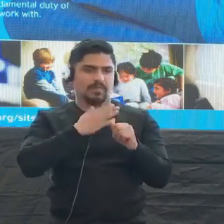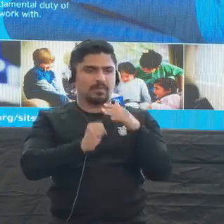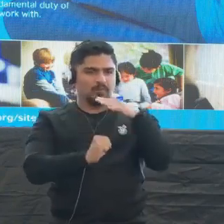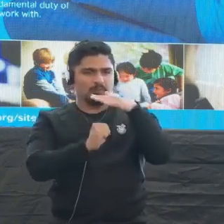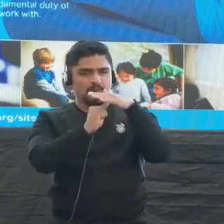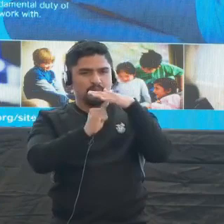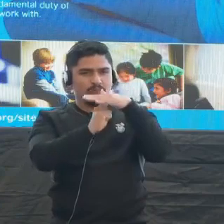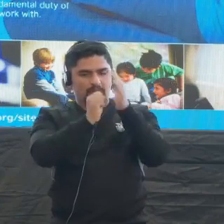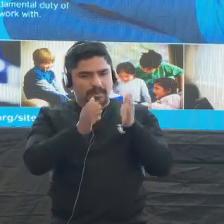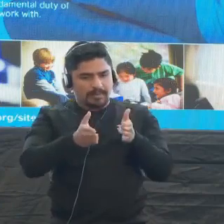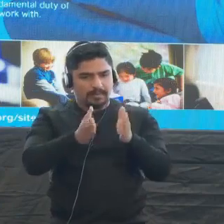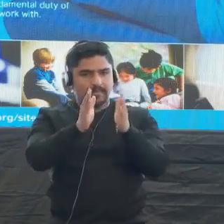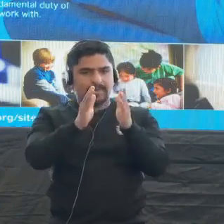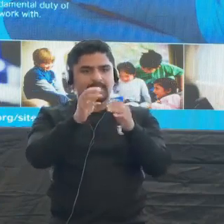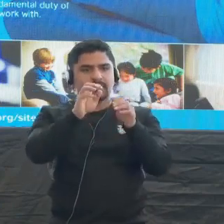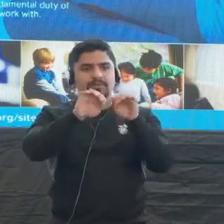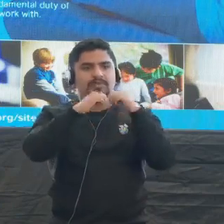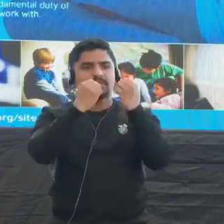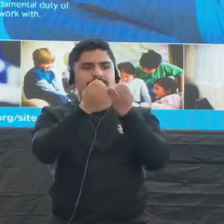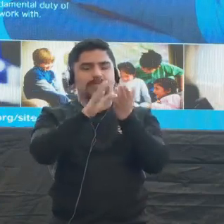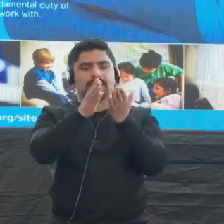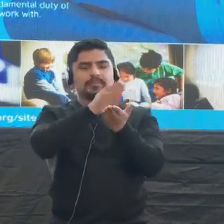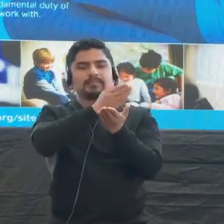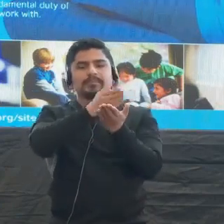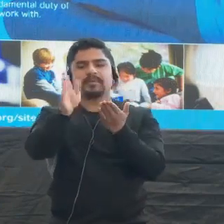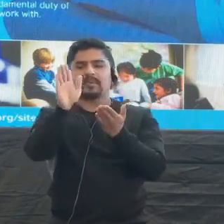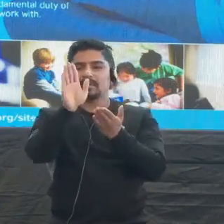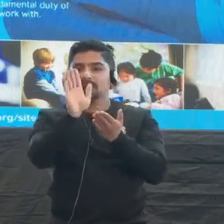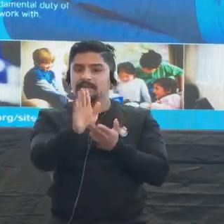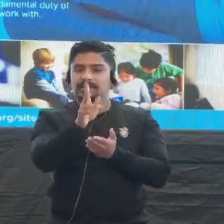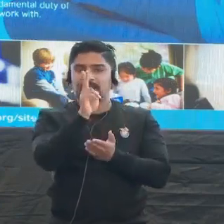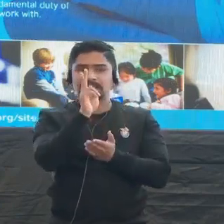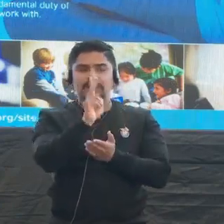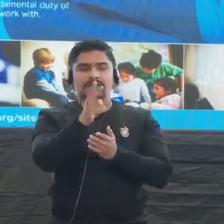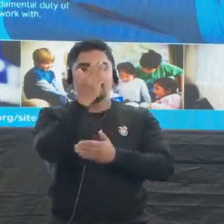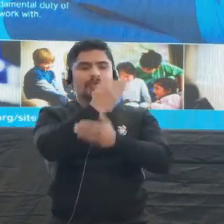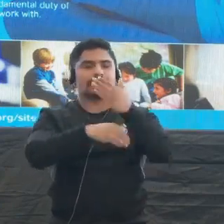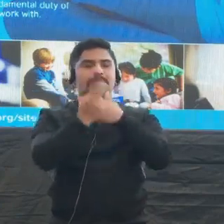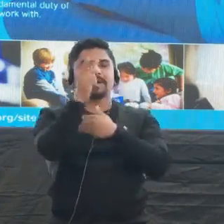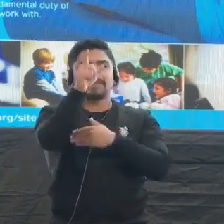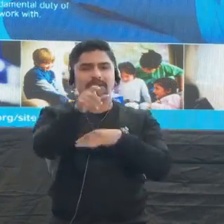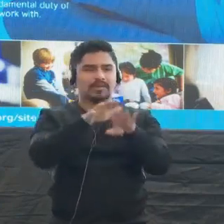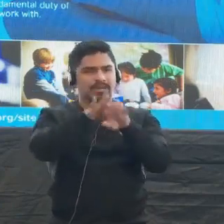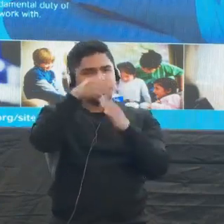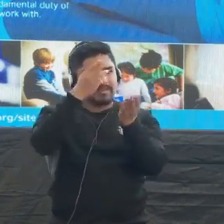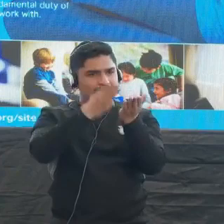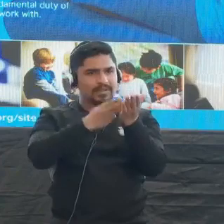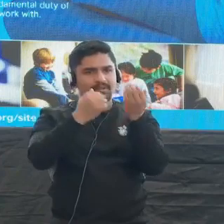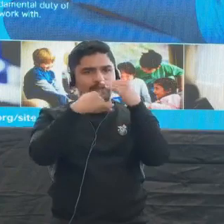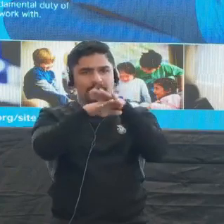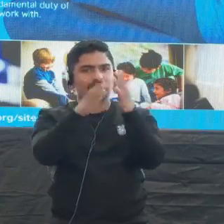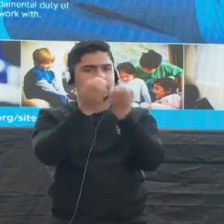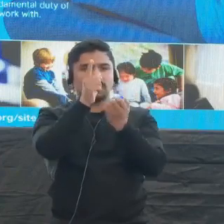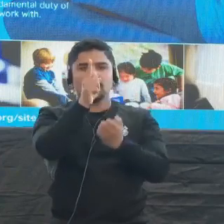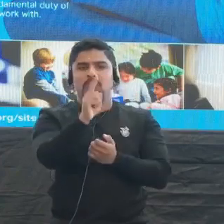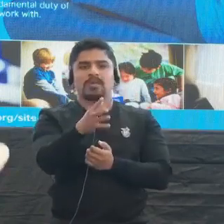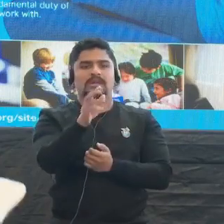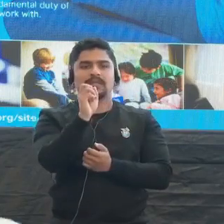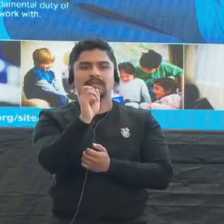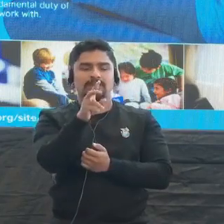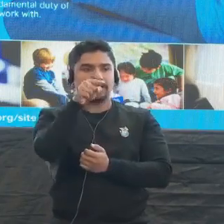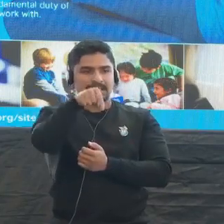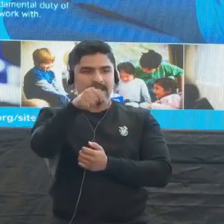It includes not only disabled persons, but it also includes women,